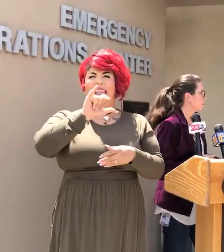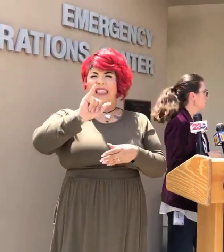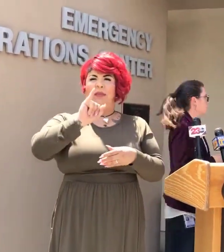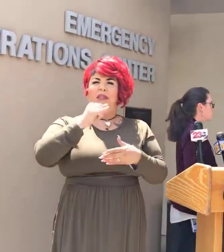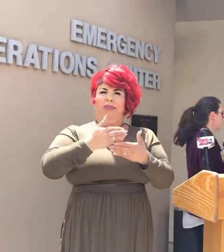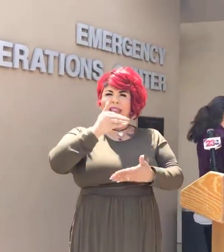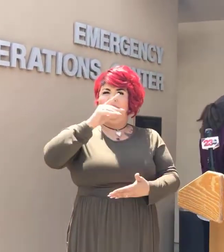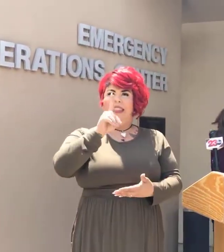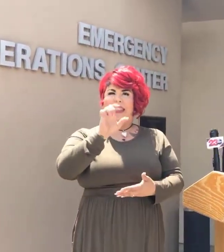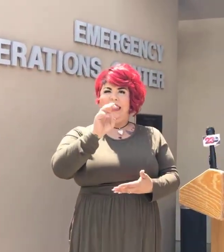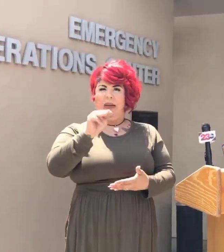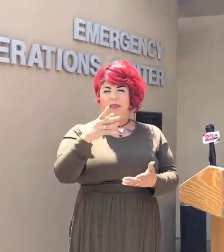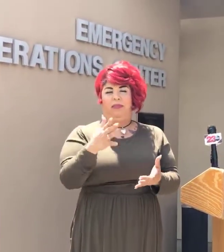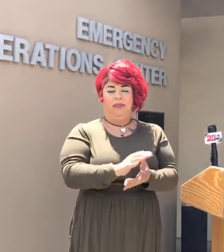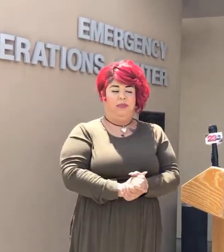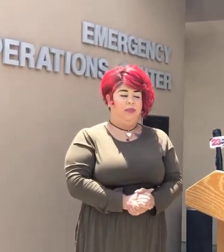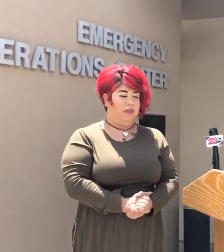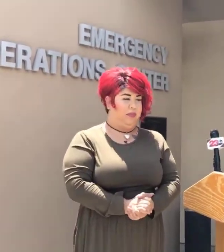issues.